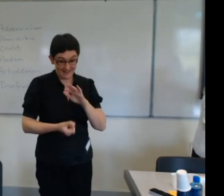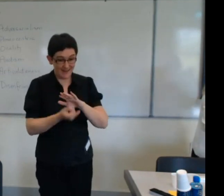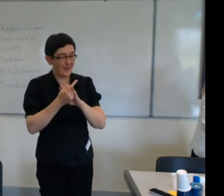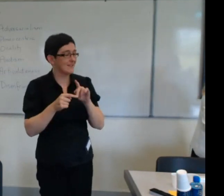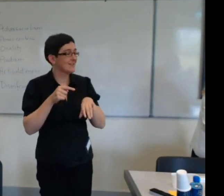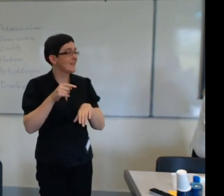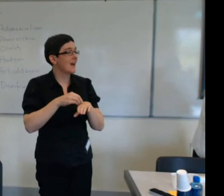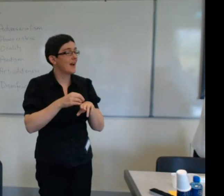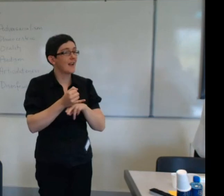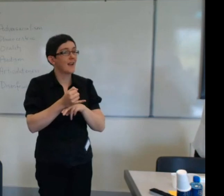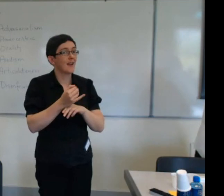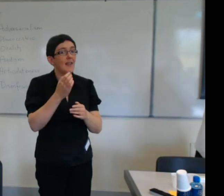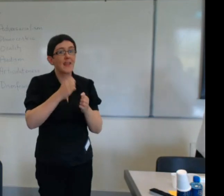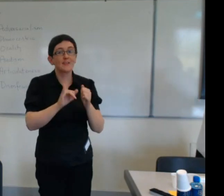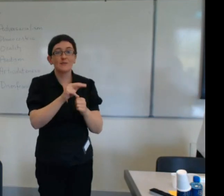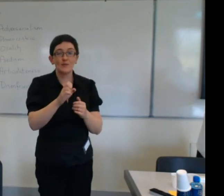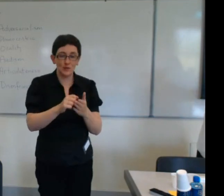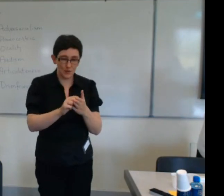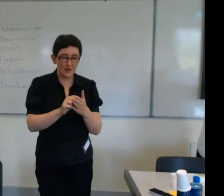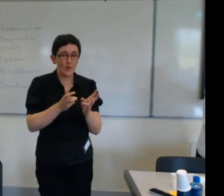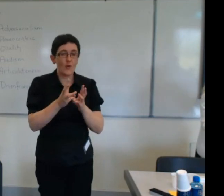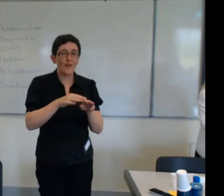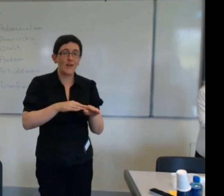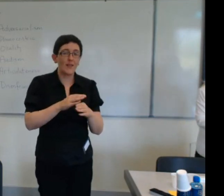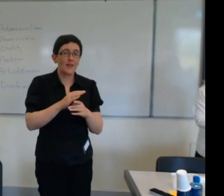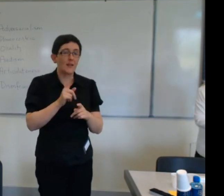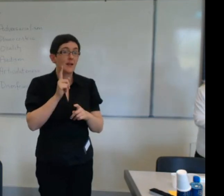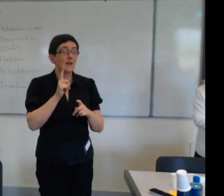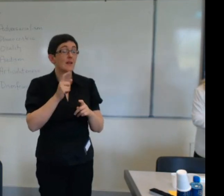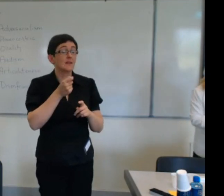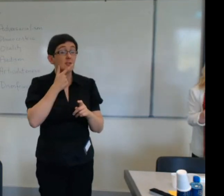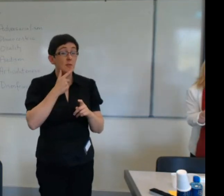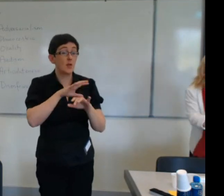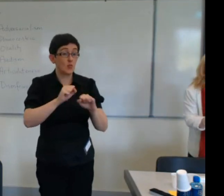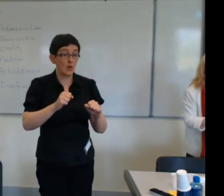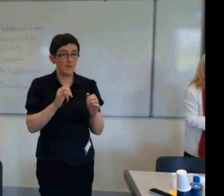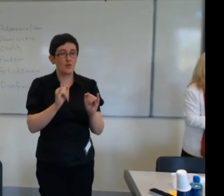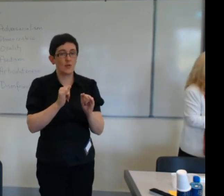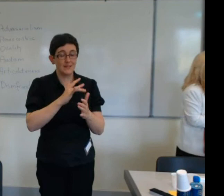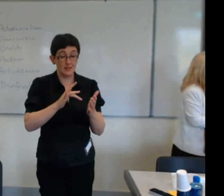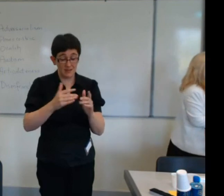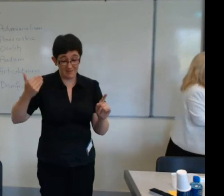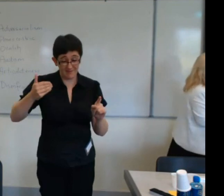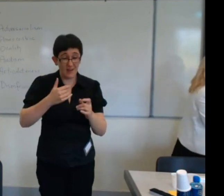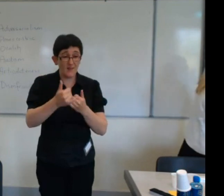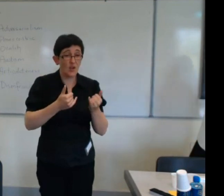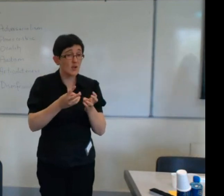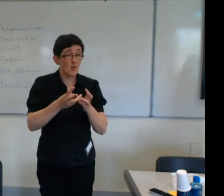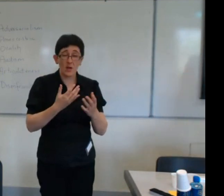happening towards the end of June. We're working with the Dublin Rape Crisis Centre. We've worked with them over the years on many occasions, and